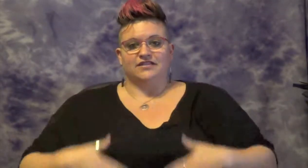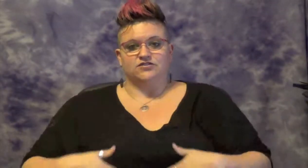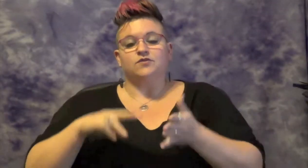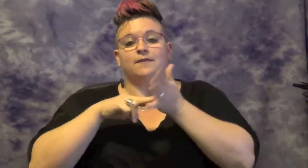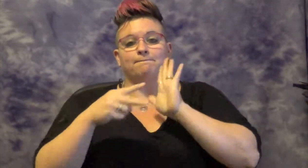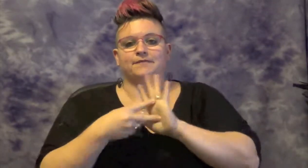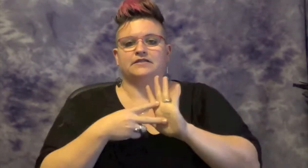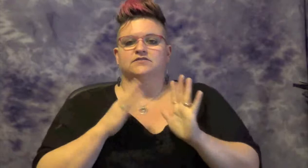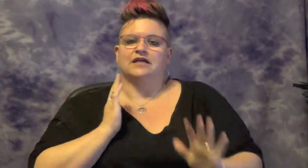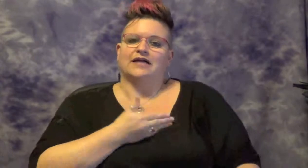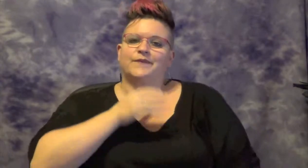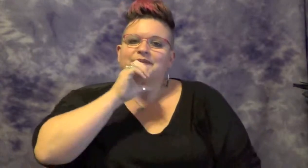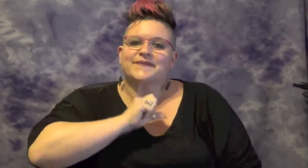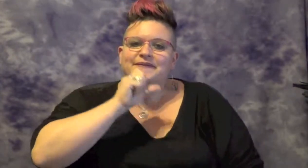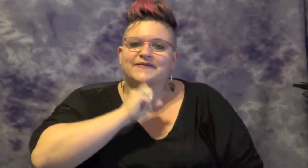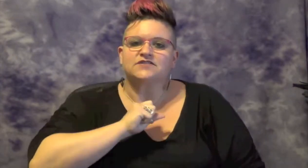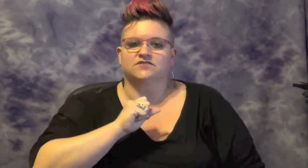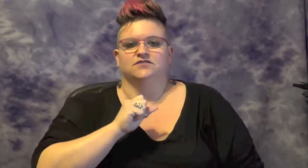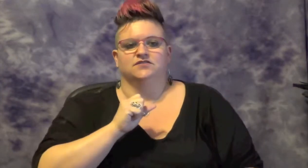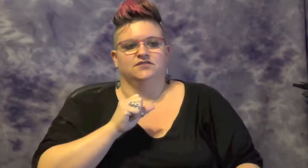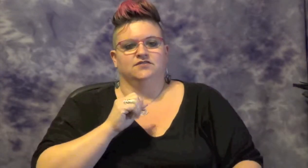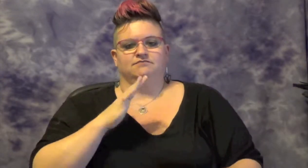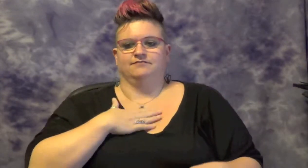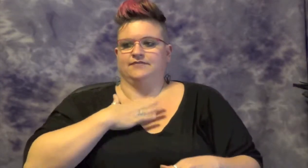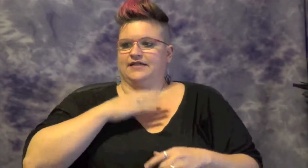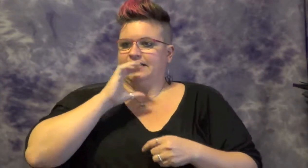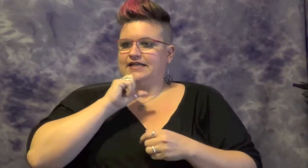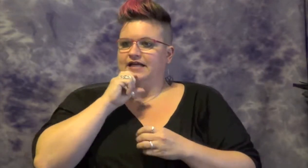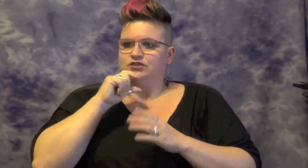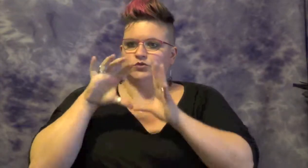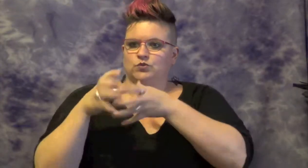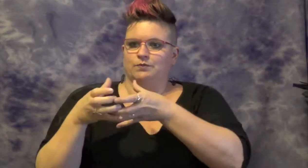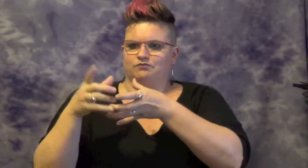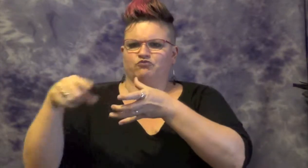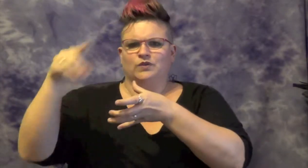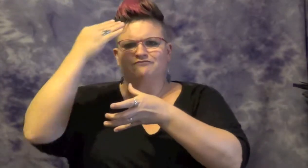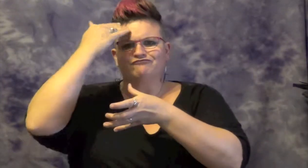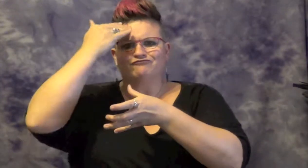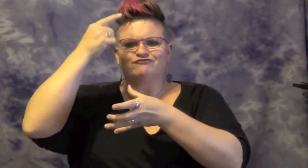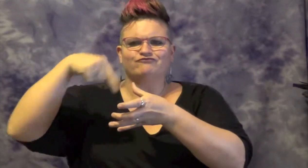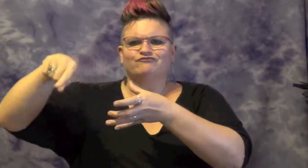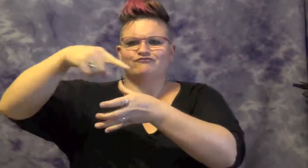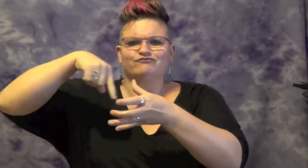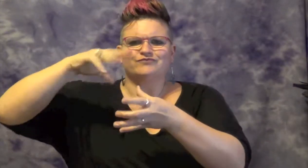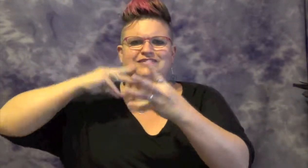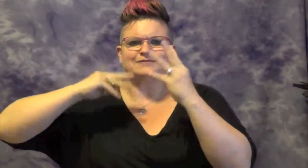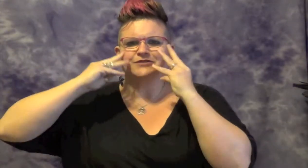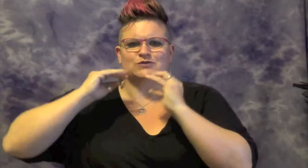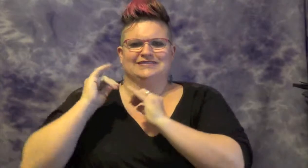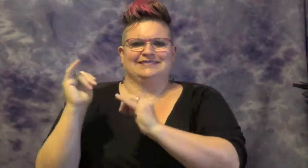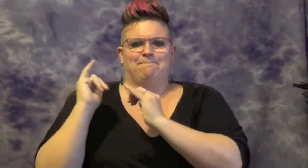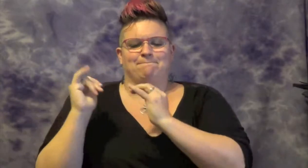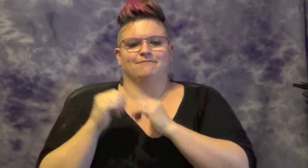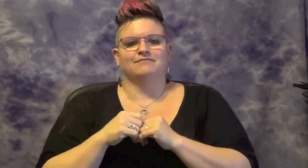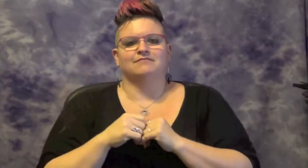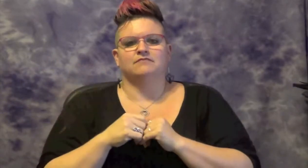We're going to talk about physical. That means like things within our age group. Like we have